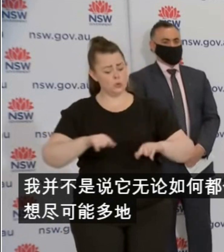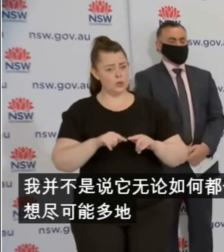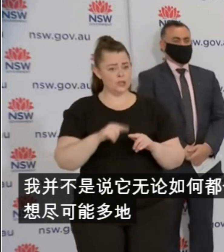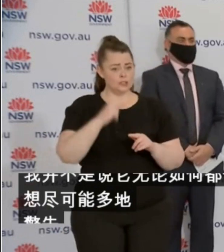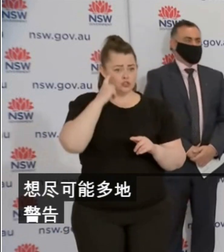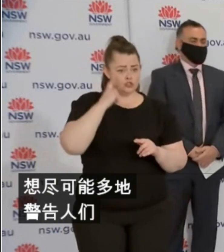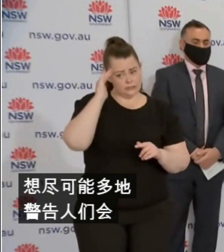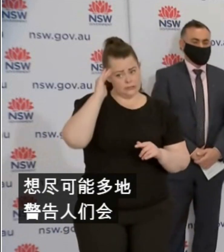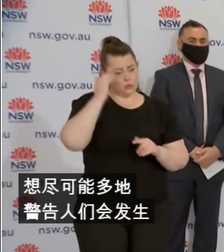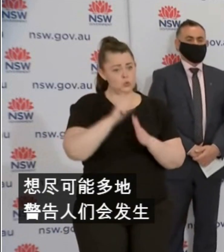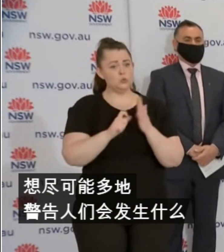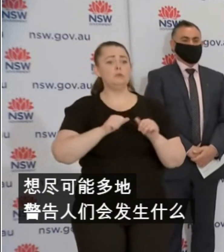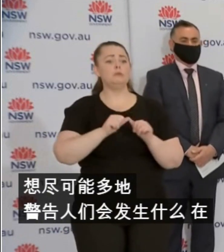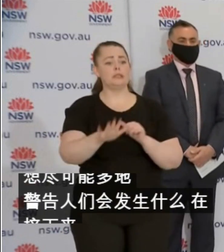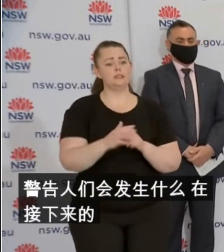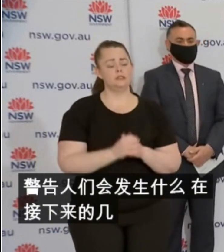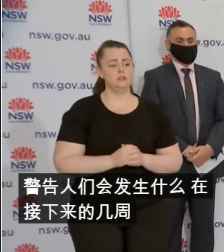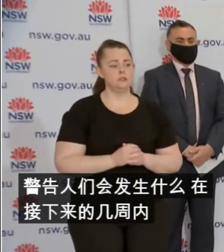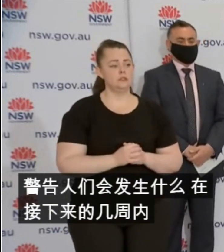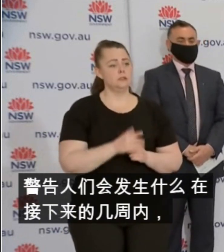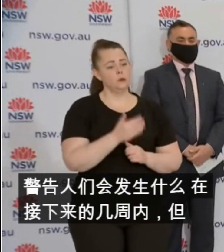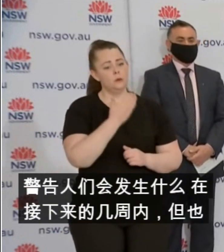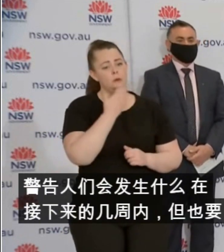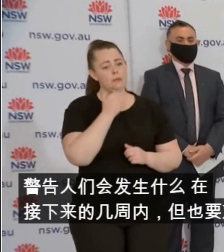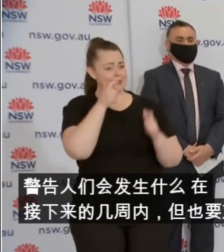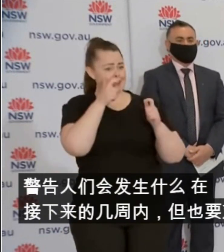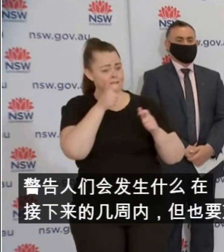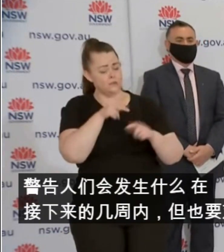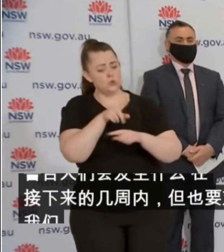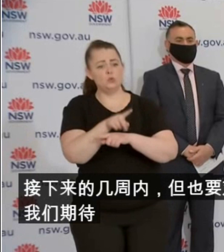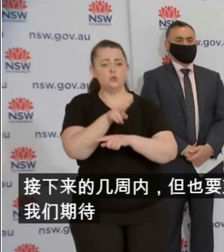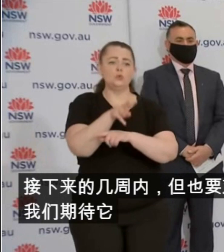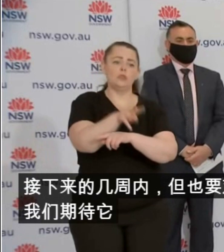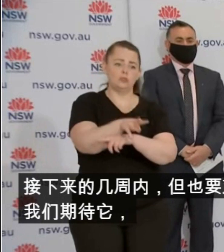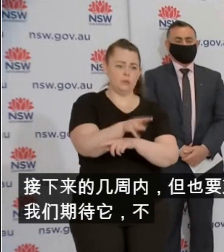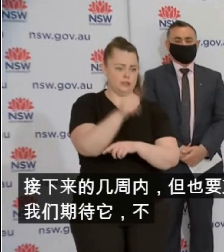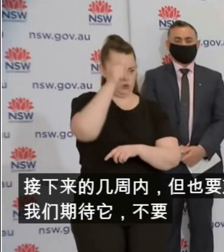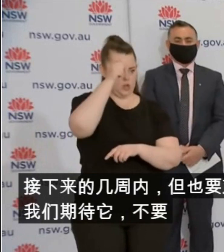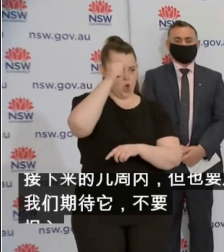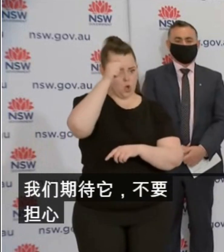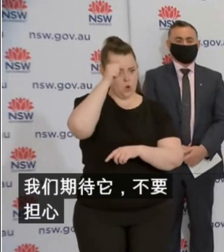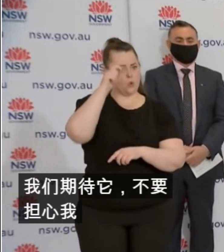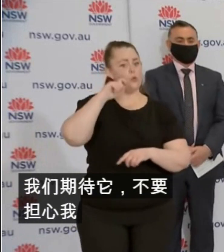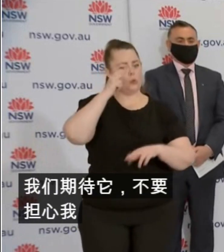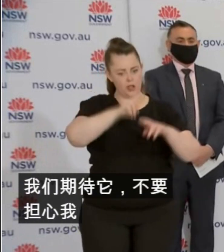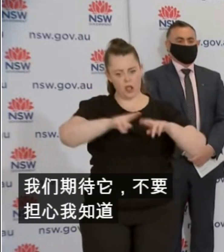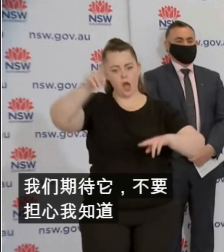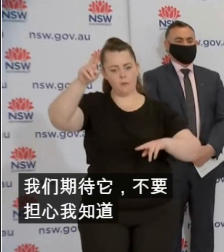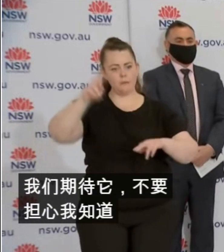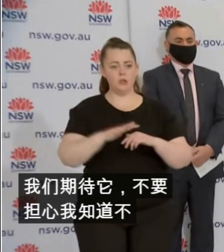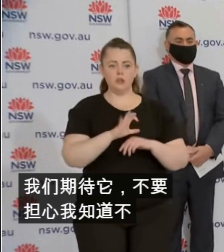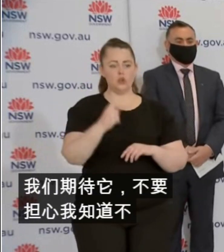possible, warn people about what to expect in the next few weeks, but also say to people we're expecting it, and not to be concerned that